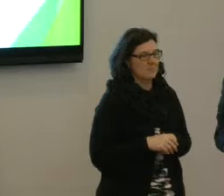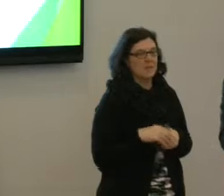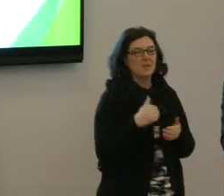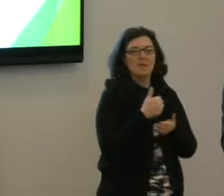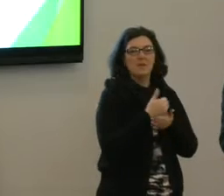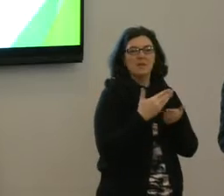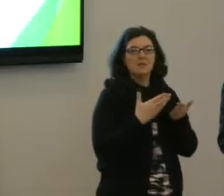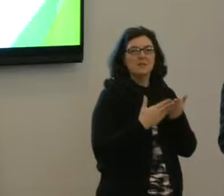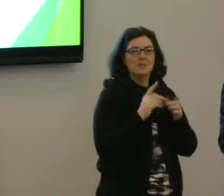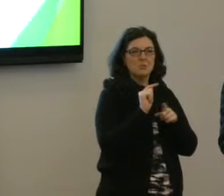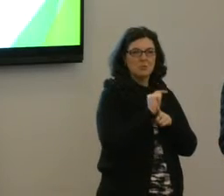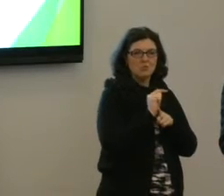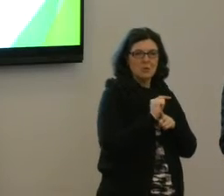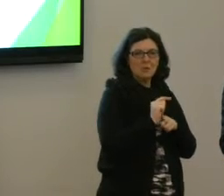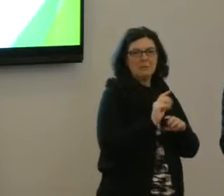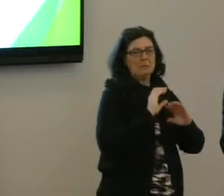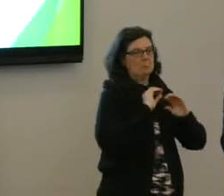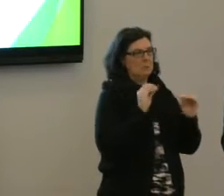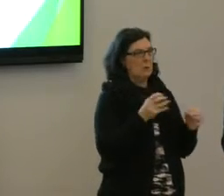this in seminary.